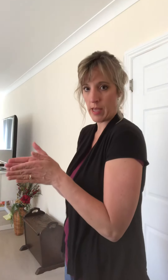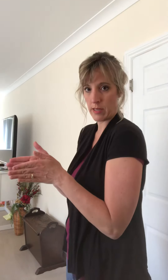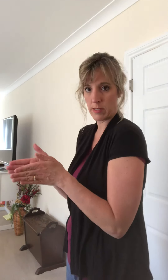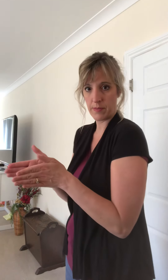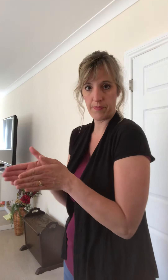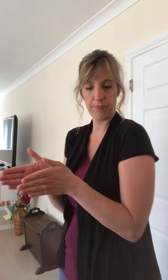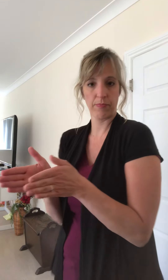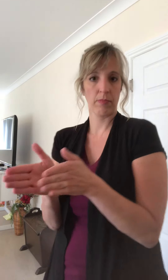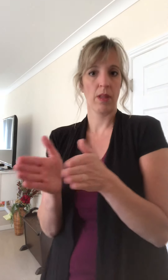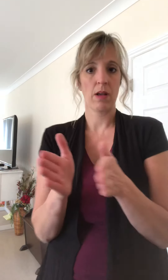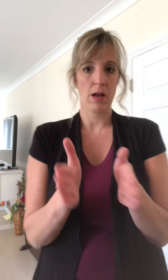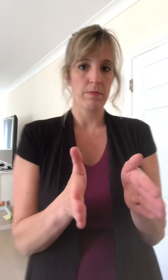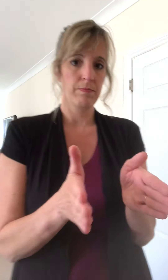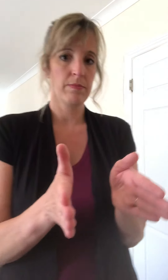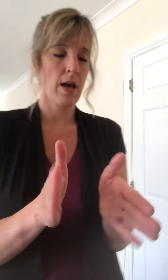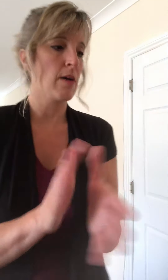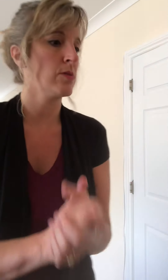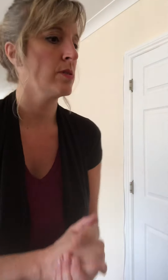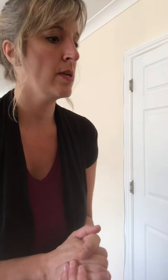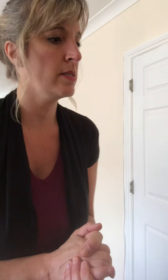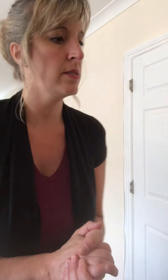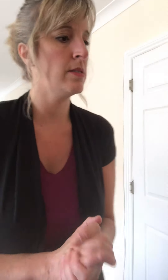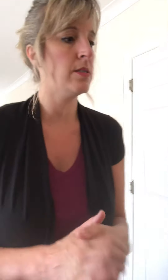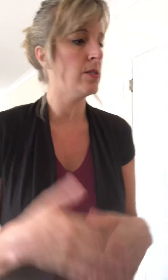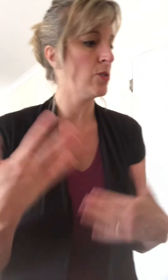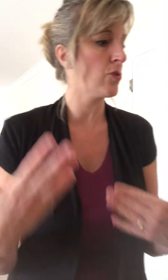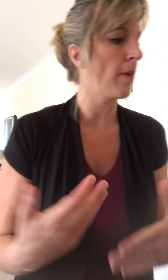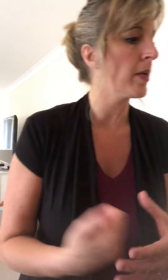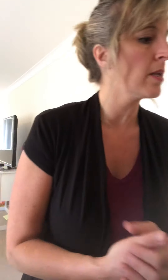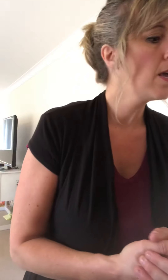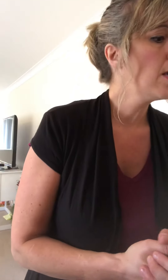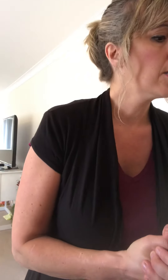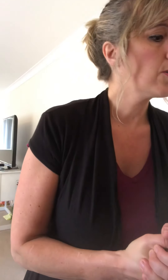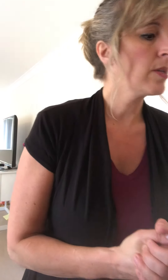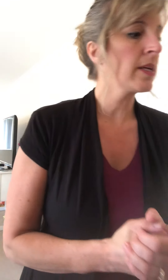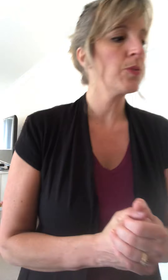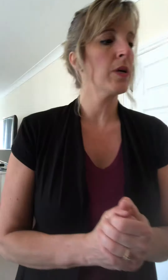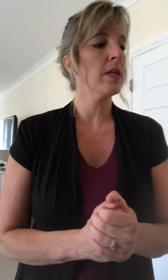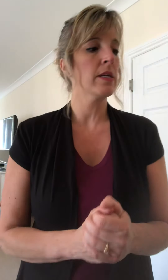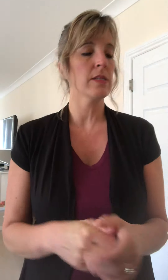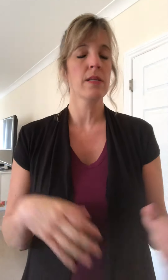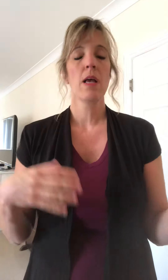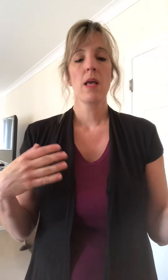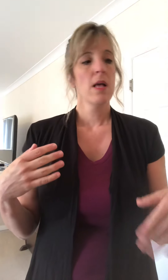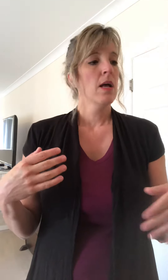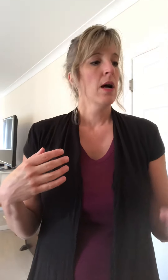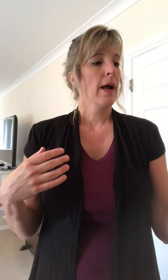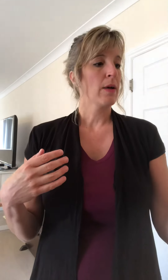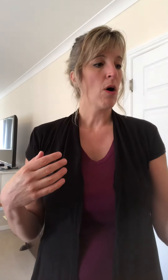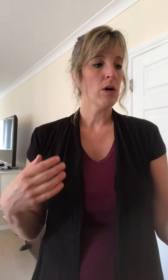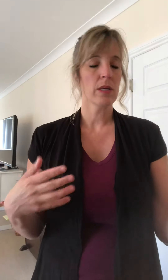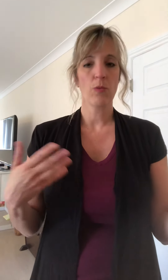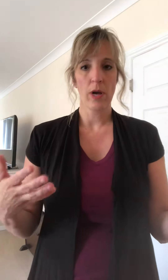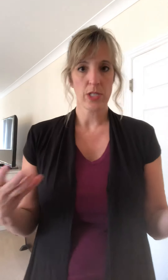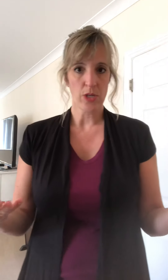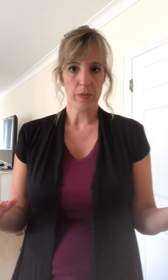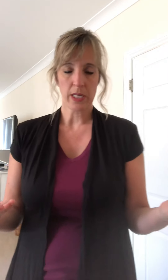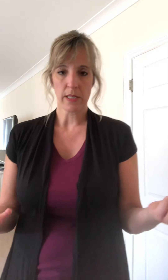hand out and to describe it. So the next one is, I call it what do because that's